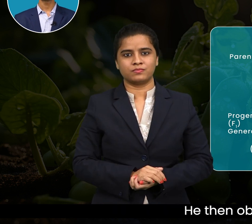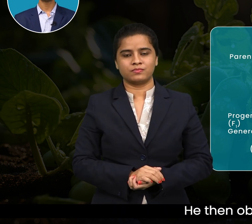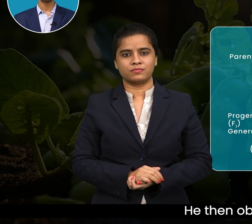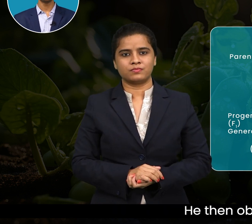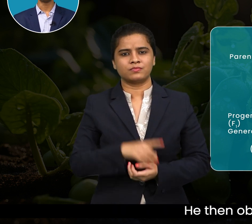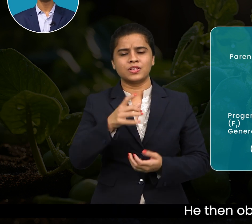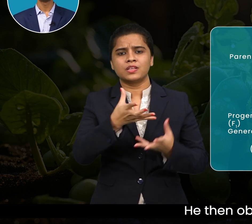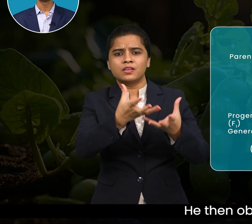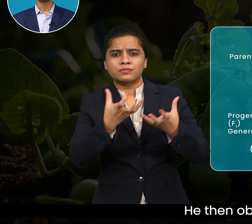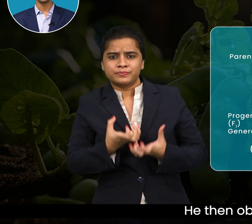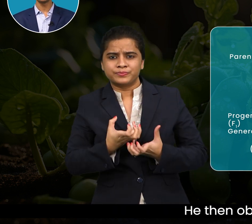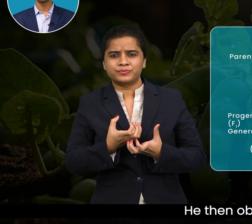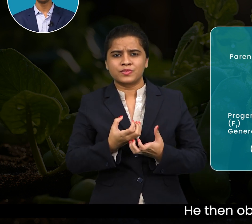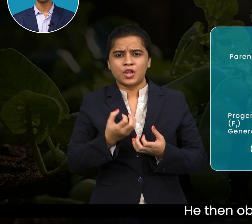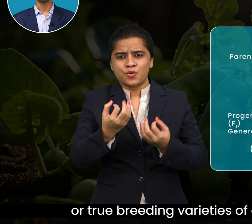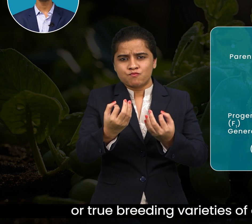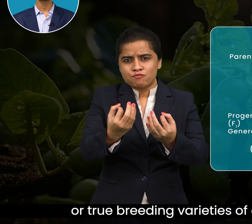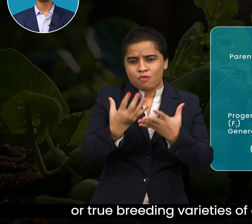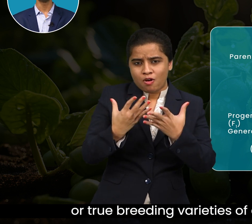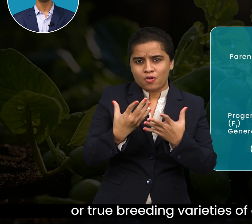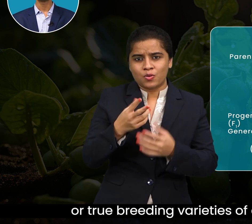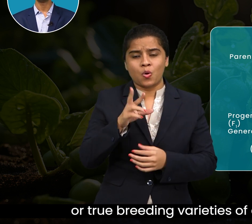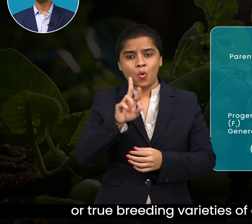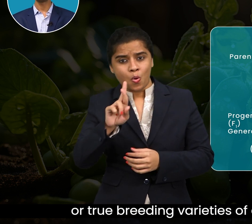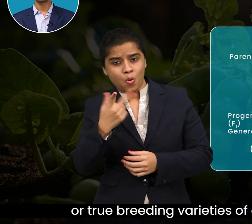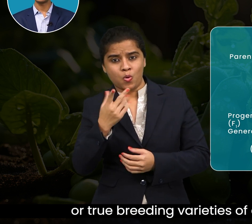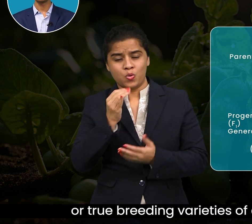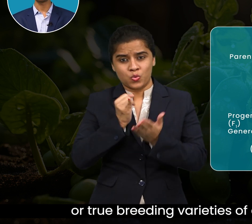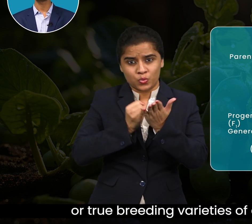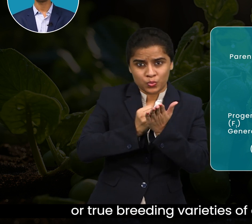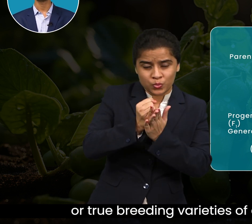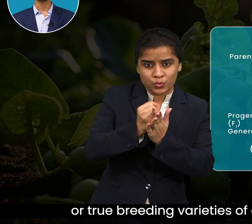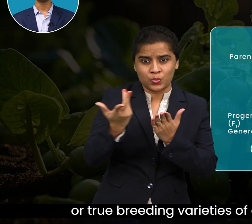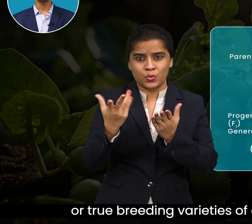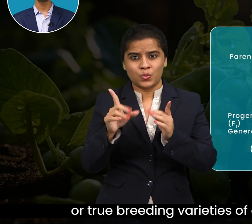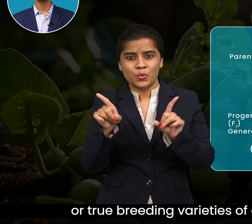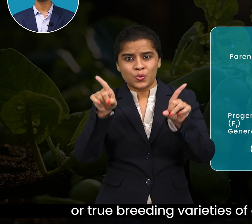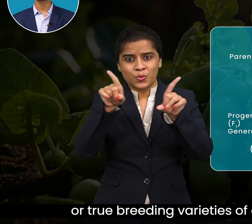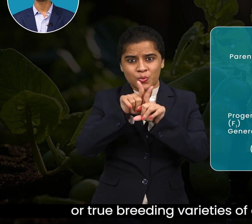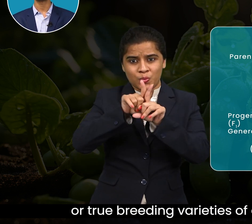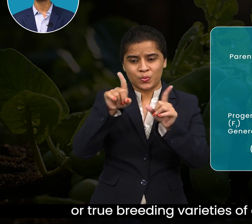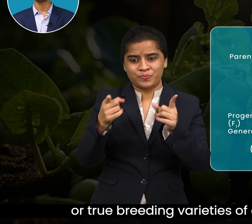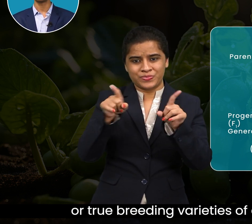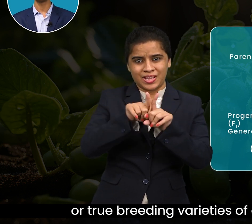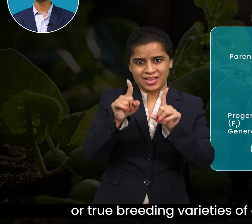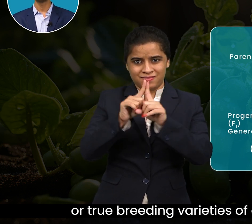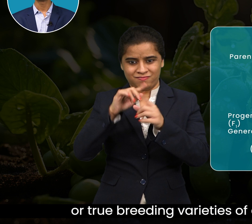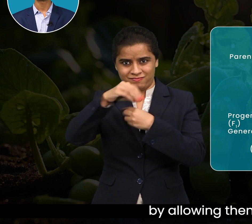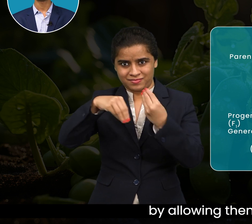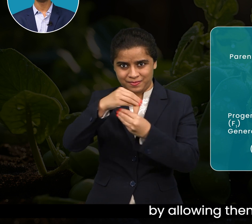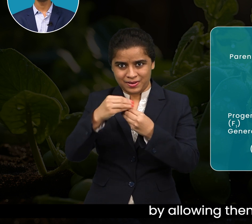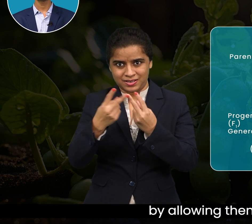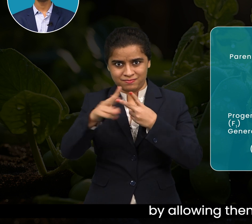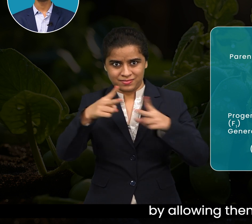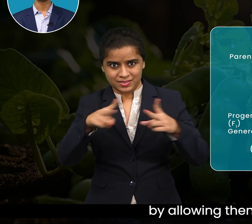He then obtained pure or true breeding varieties of each of the contrasting forms